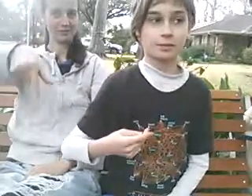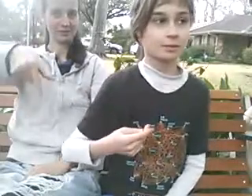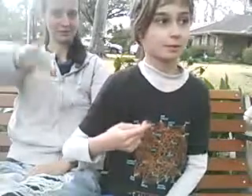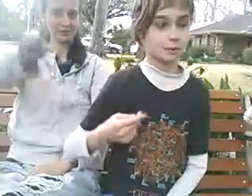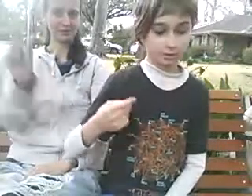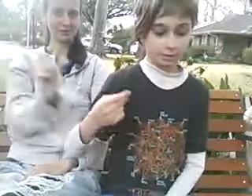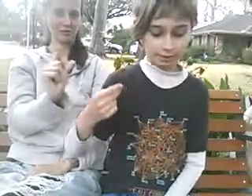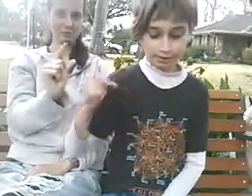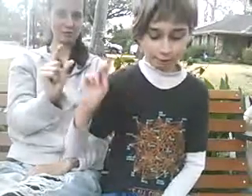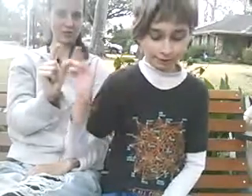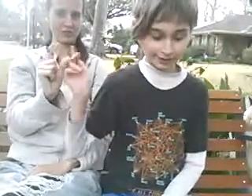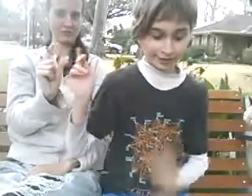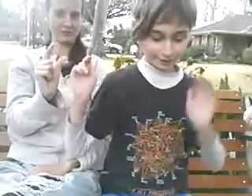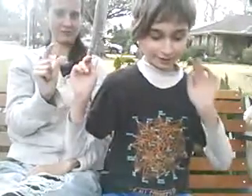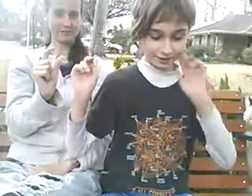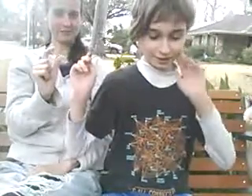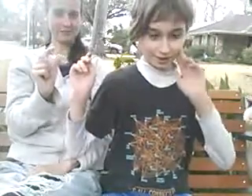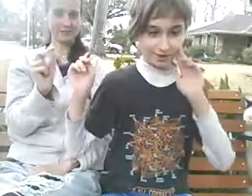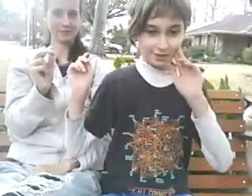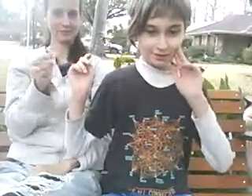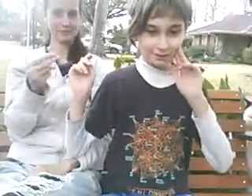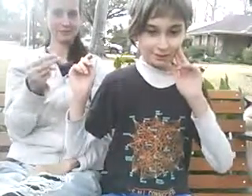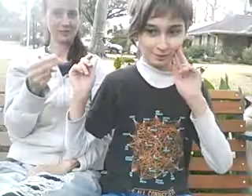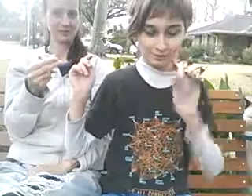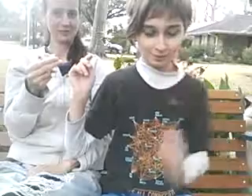Q is remember Come on, G? A B C D E F G.